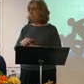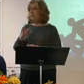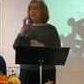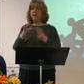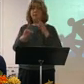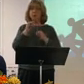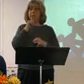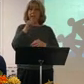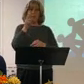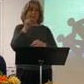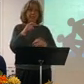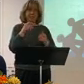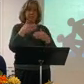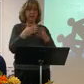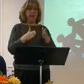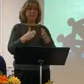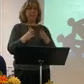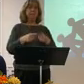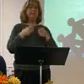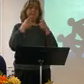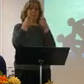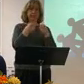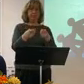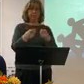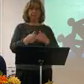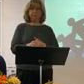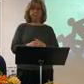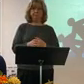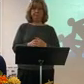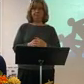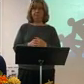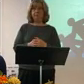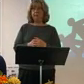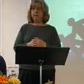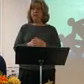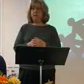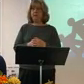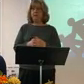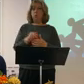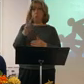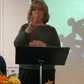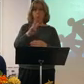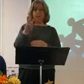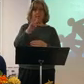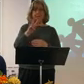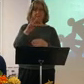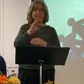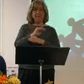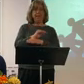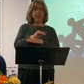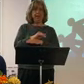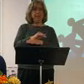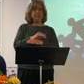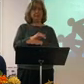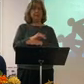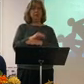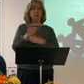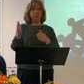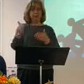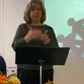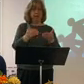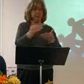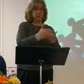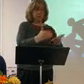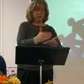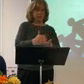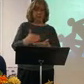need a box, contribute. And we'll be Wednesday night trying to gather all the things for the